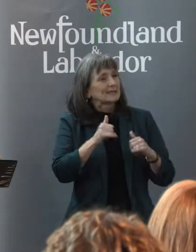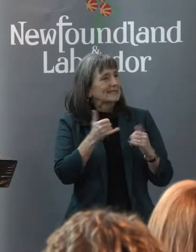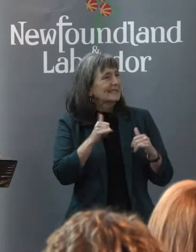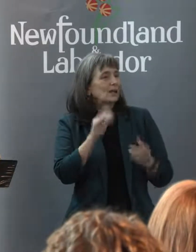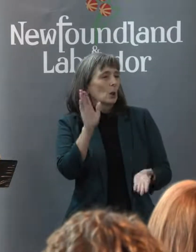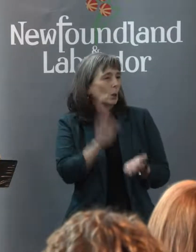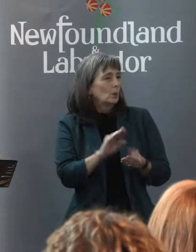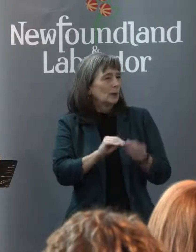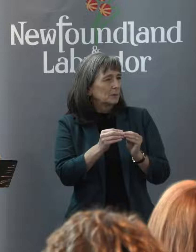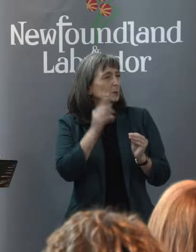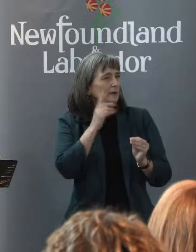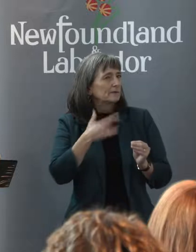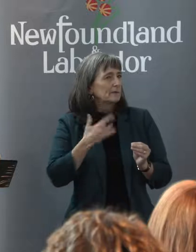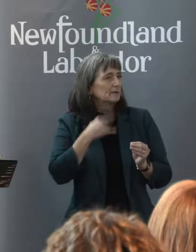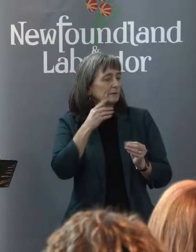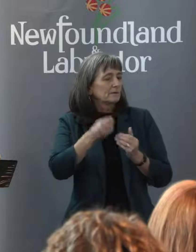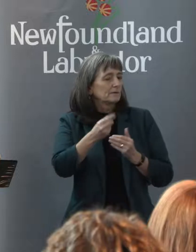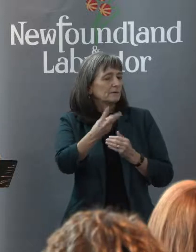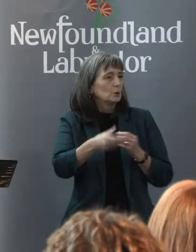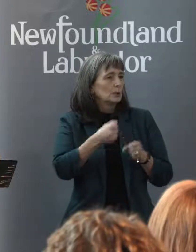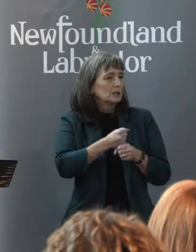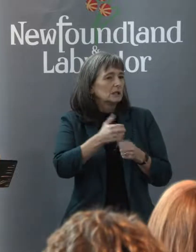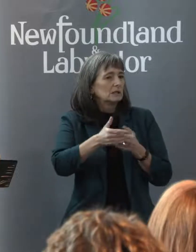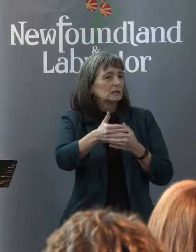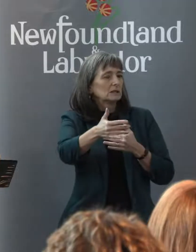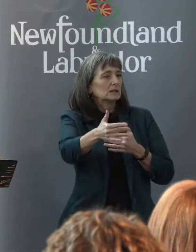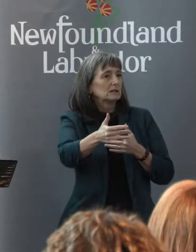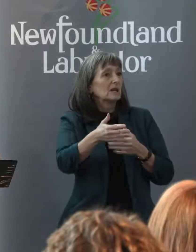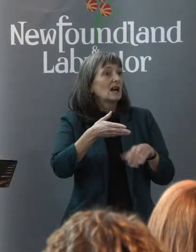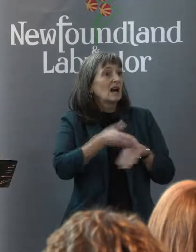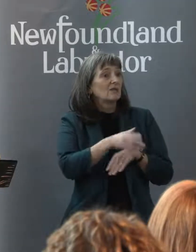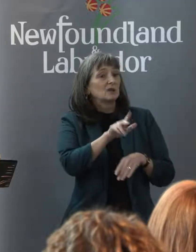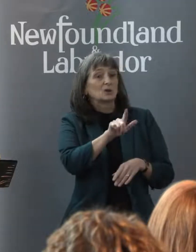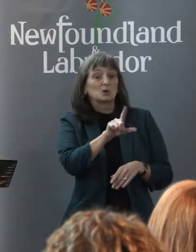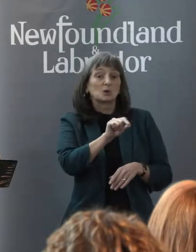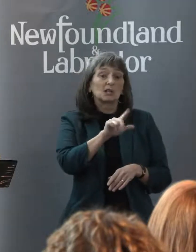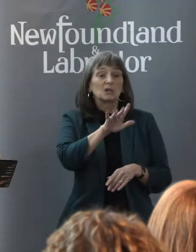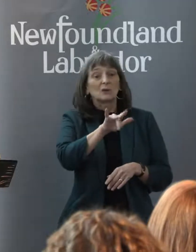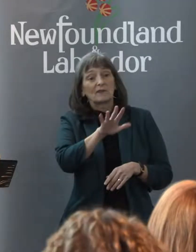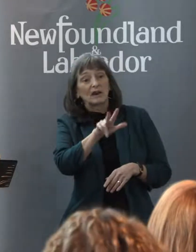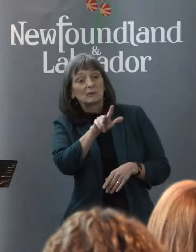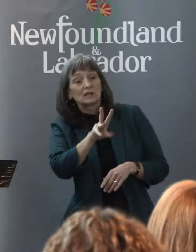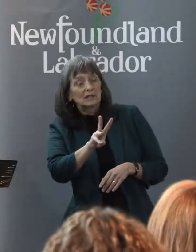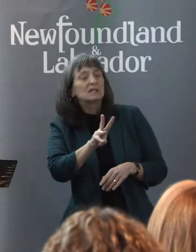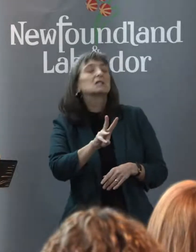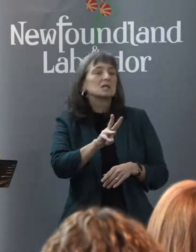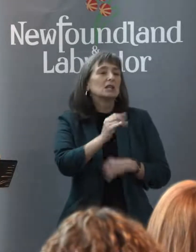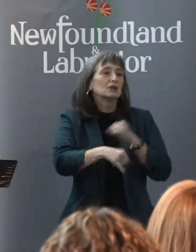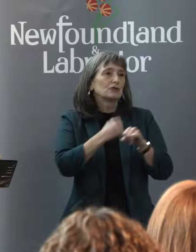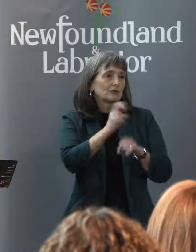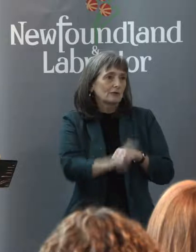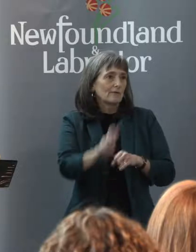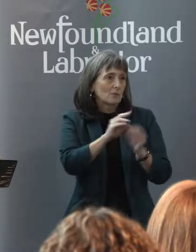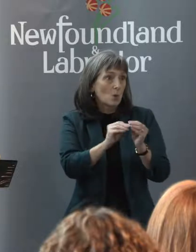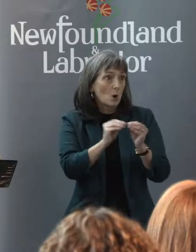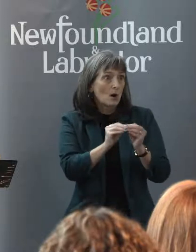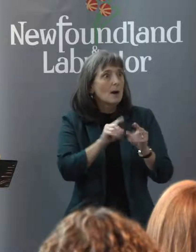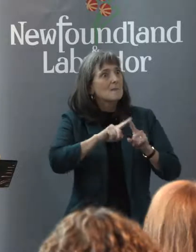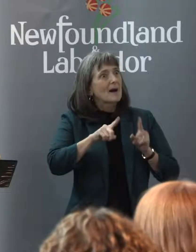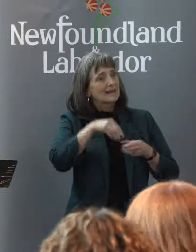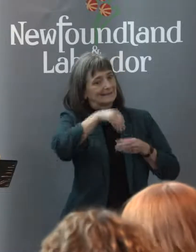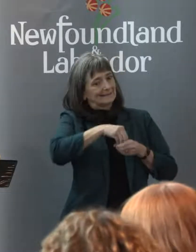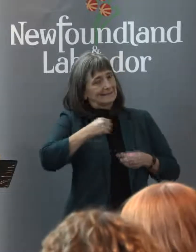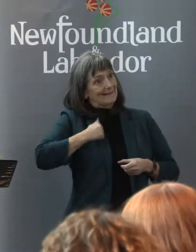suppressed for the next few years and not expected to fully recover until 2025-2026. Domestic travel, however,